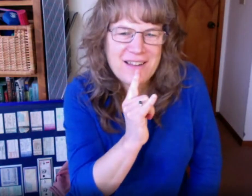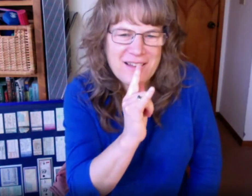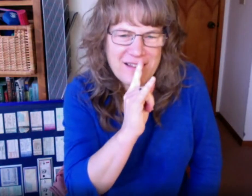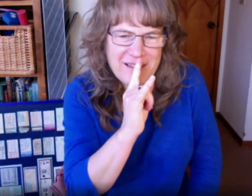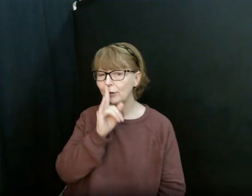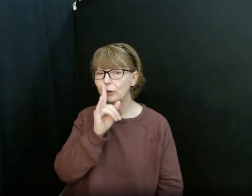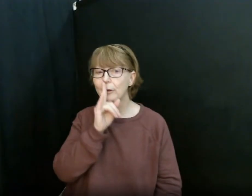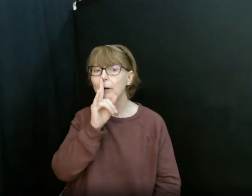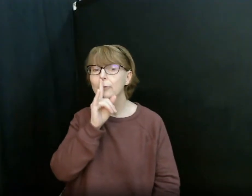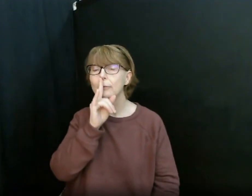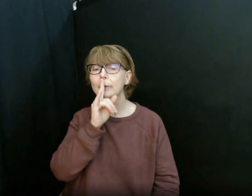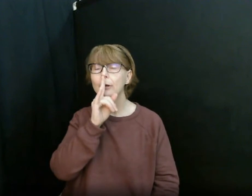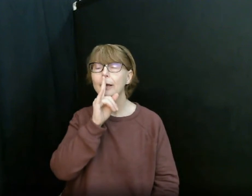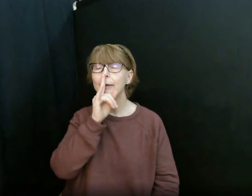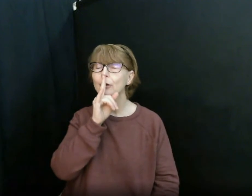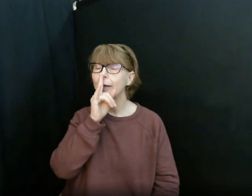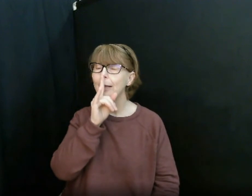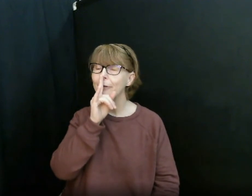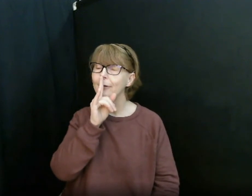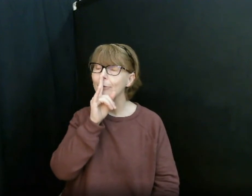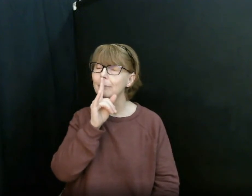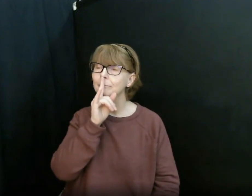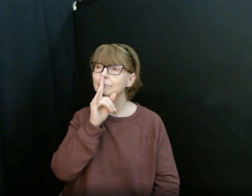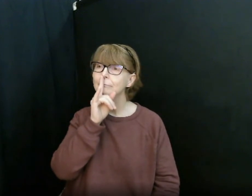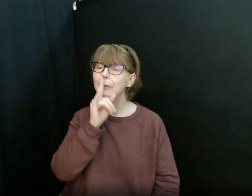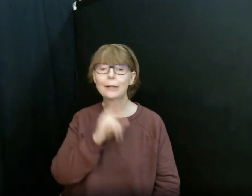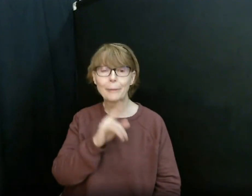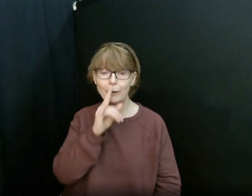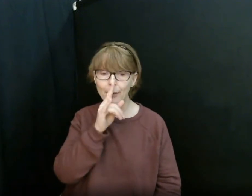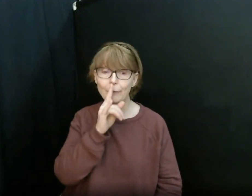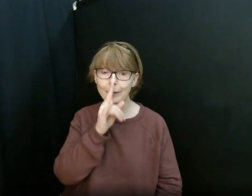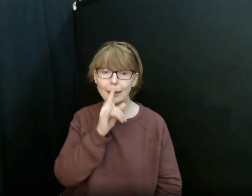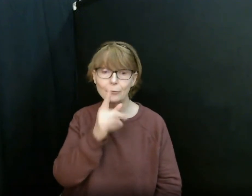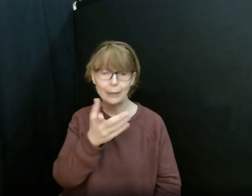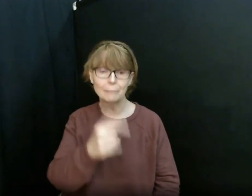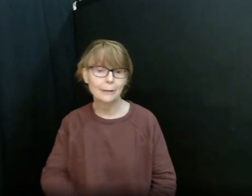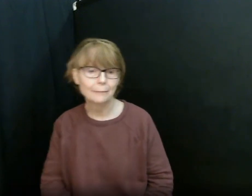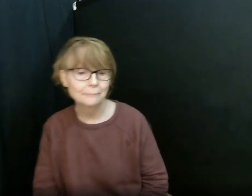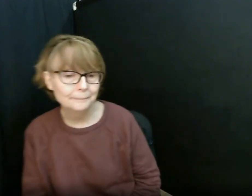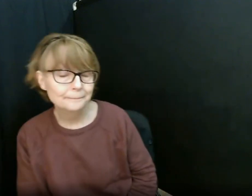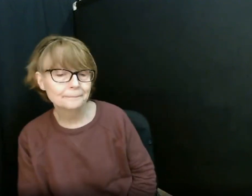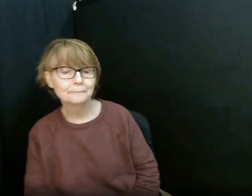And you're touching your nose. You're kind of lifting your head up at the same time, like you're better than everybody else. Yeah.